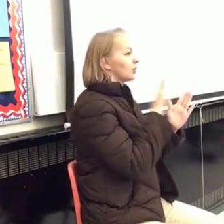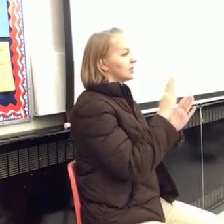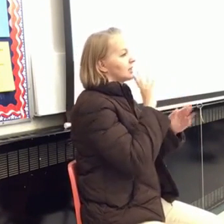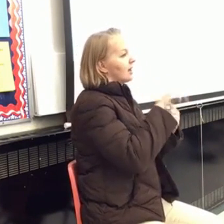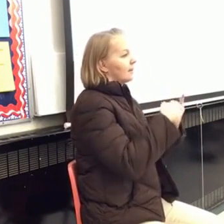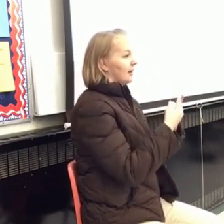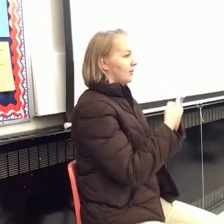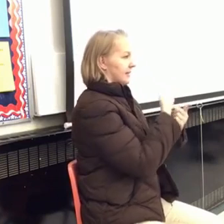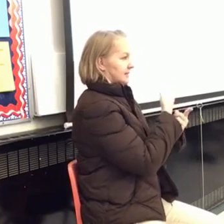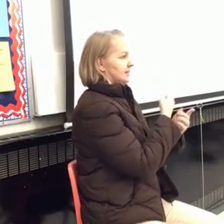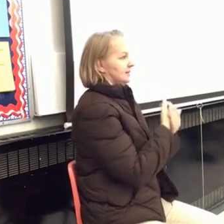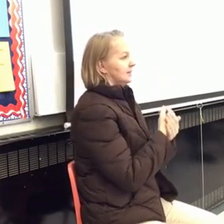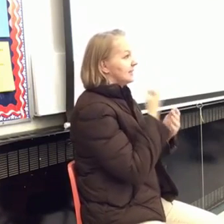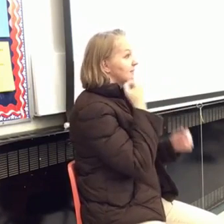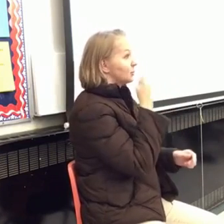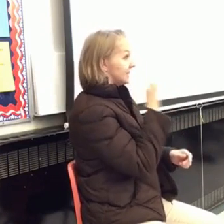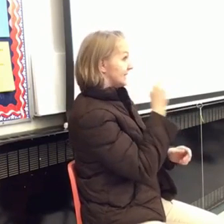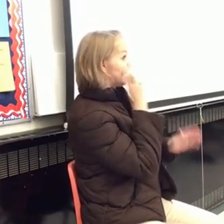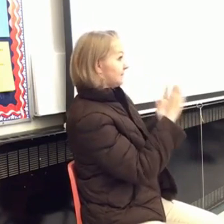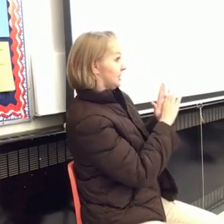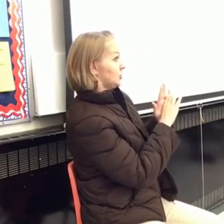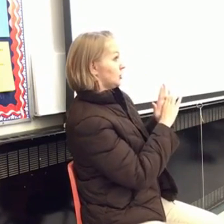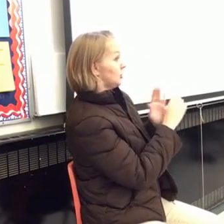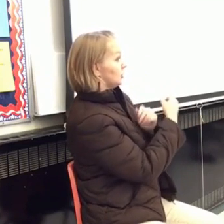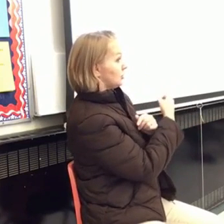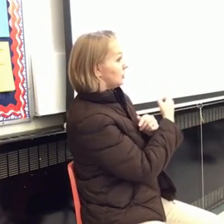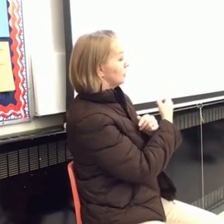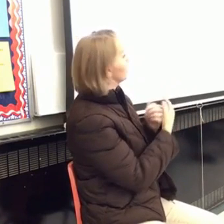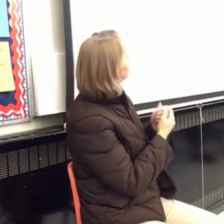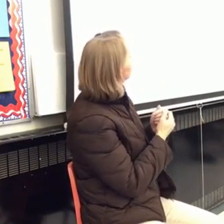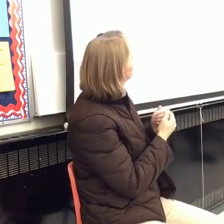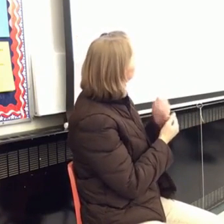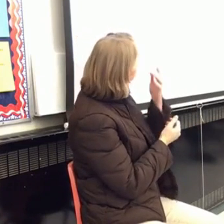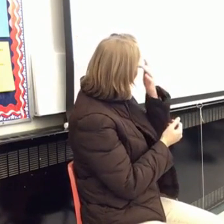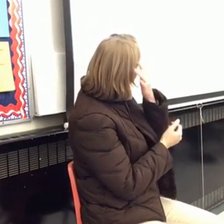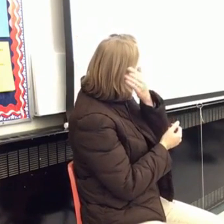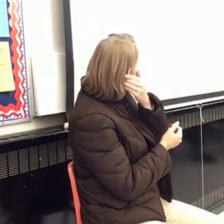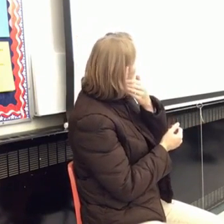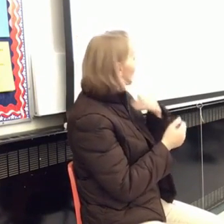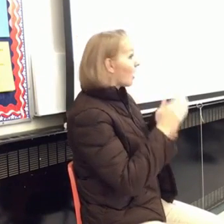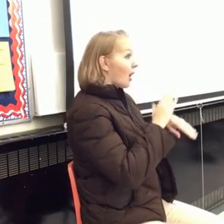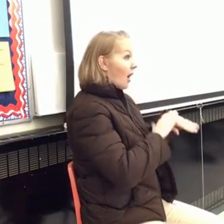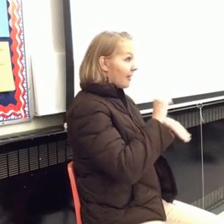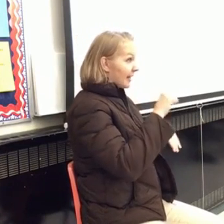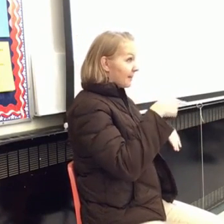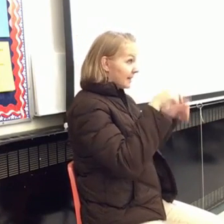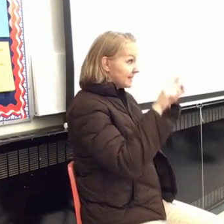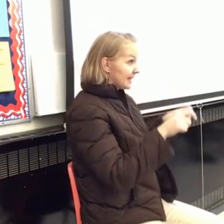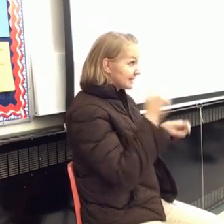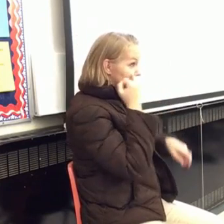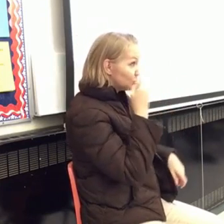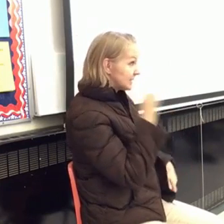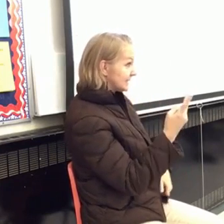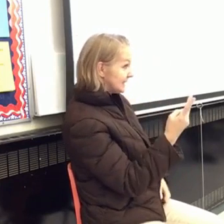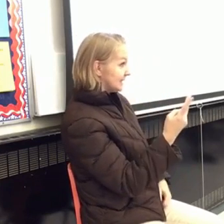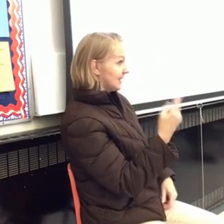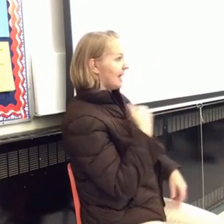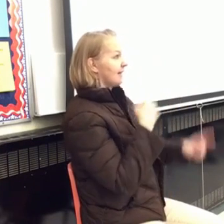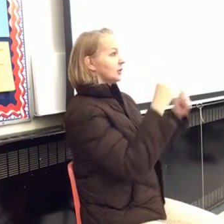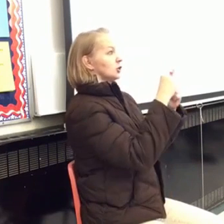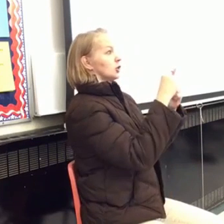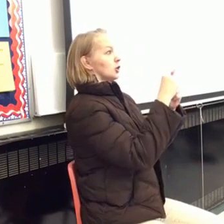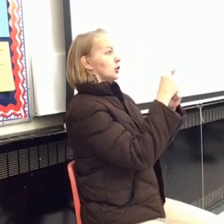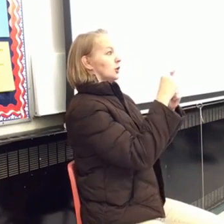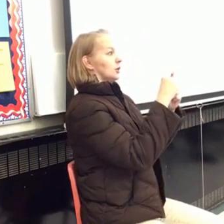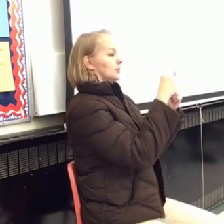talk about it. Now, if you see this picture that's up on the board on the AP exam, there is a term that